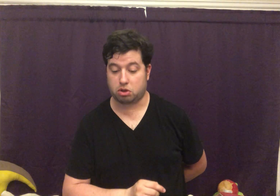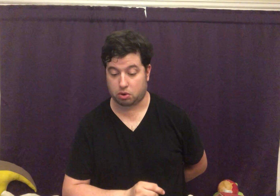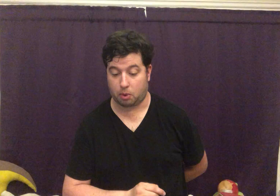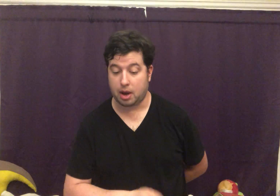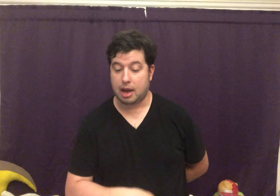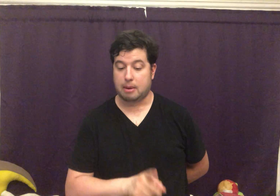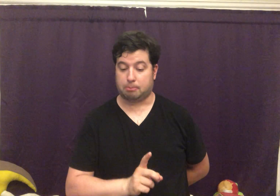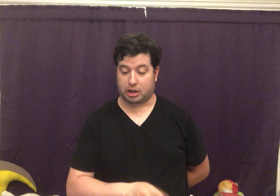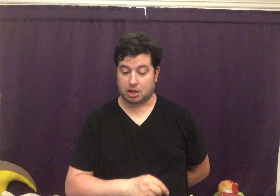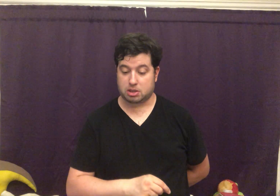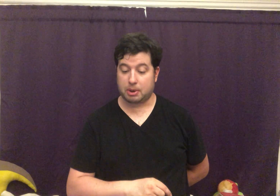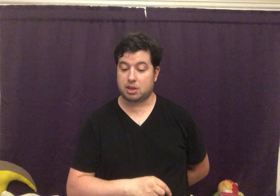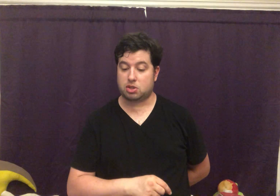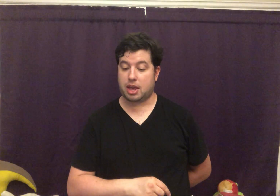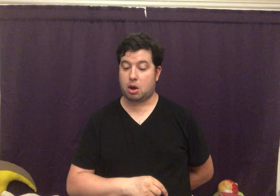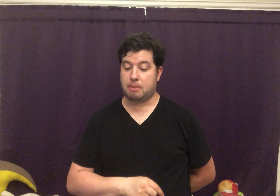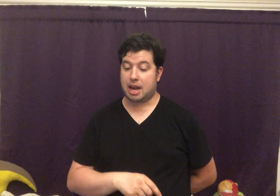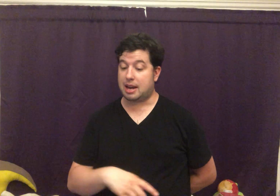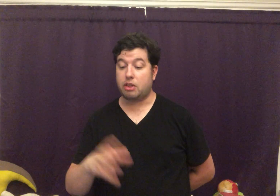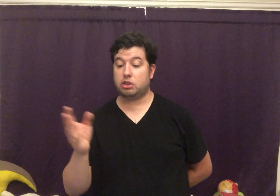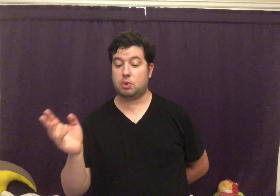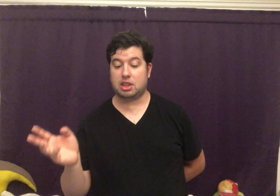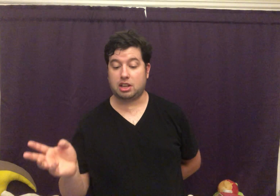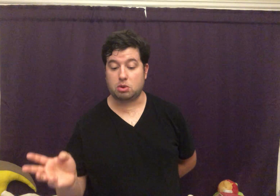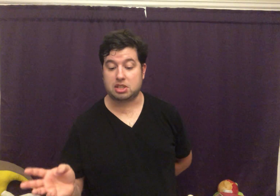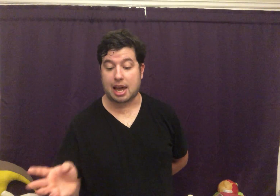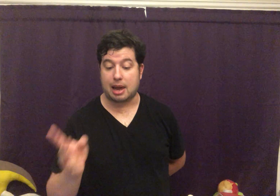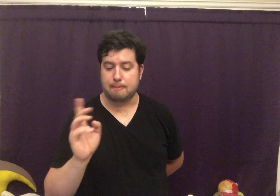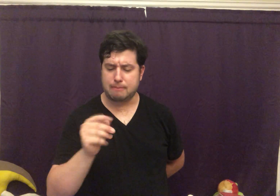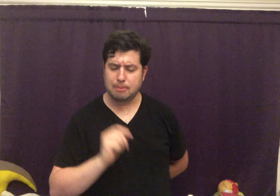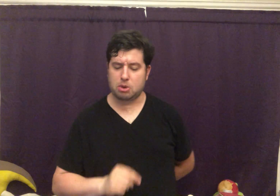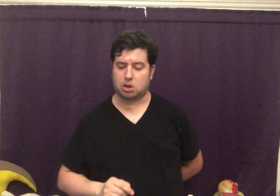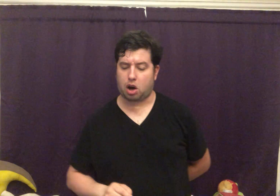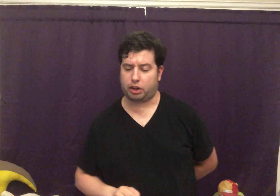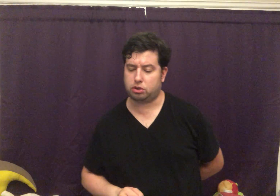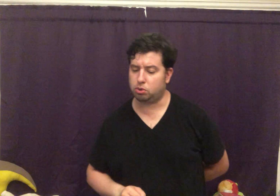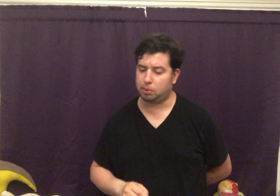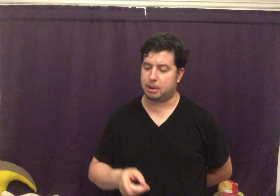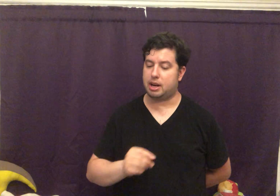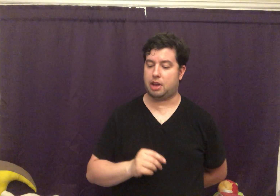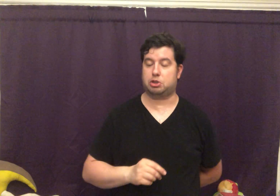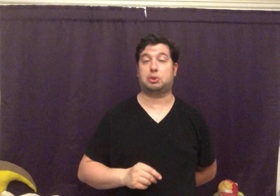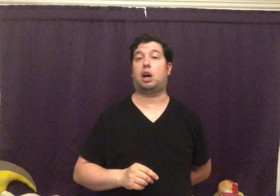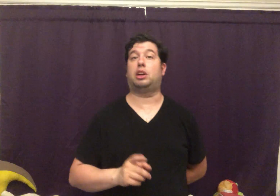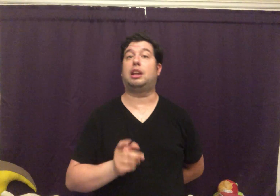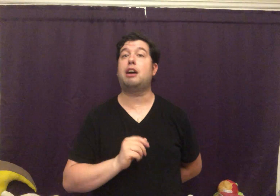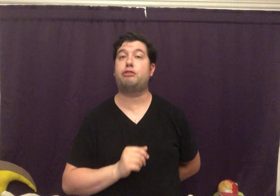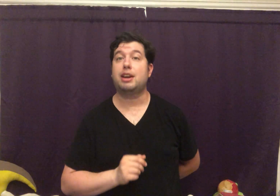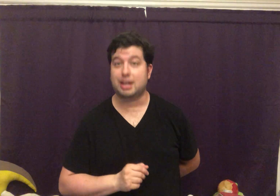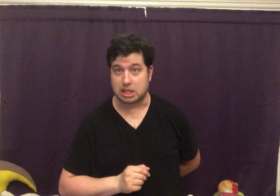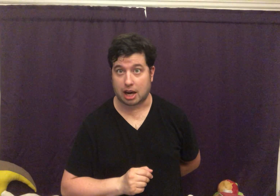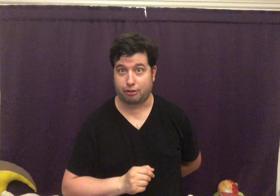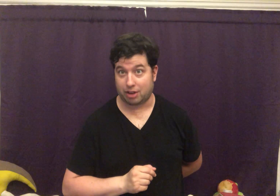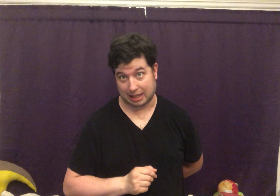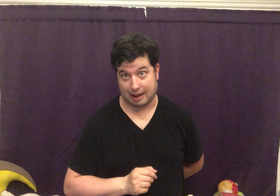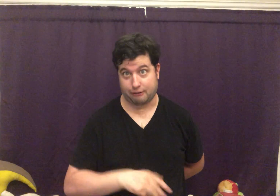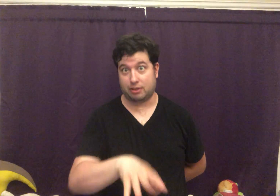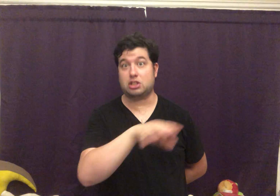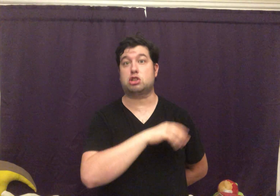through. Break their spirit so they obey. Now they'll do anything you say. Maybe you'd call it cruel, but others would call it love. Tough love. Let's just work